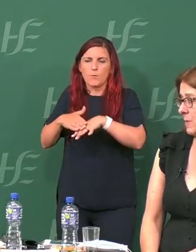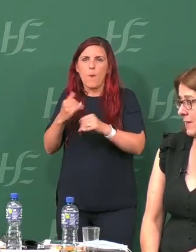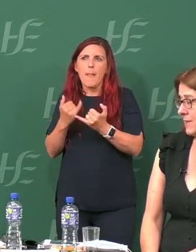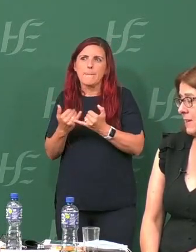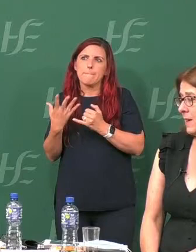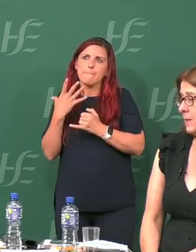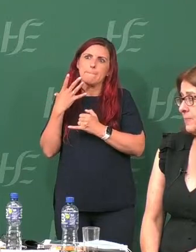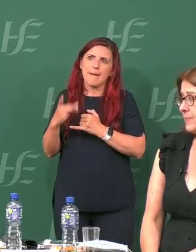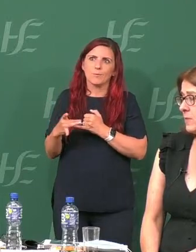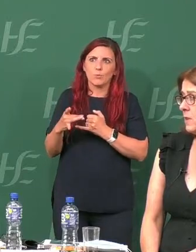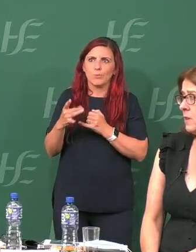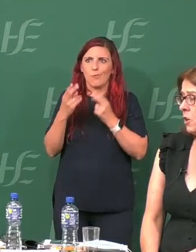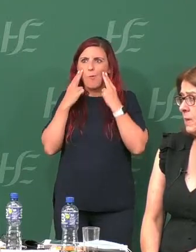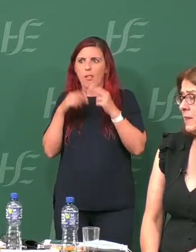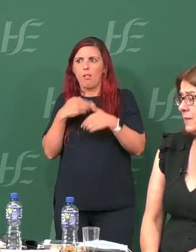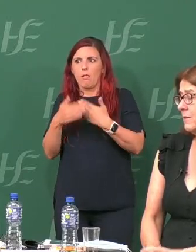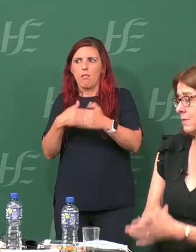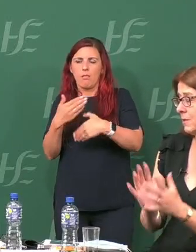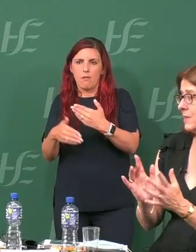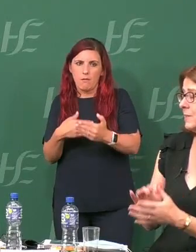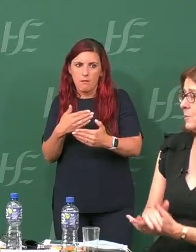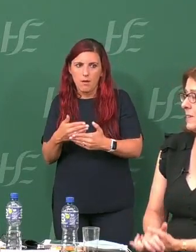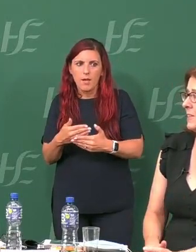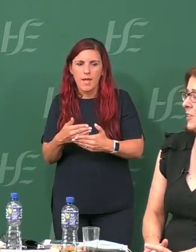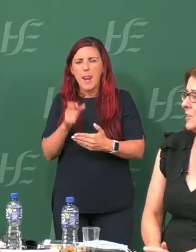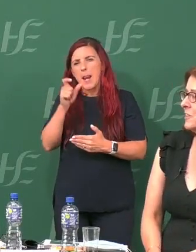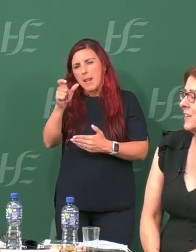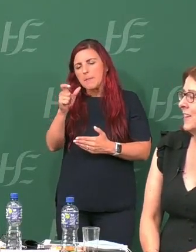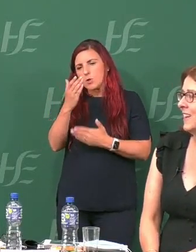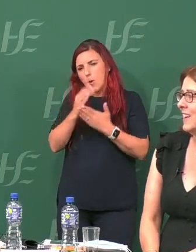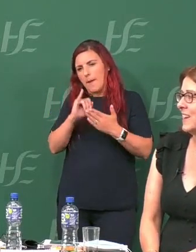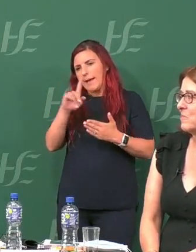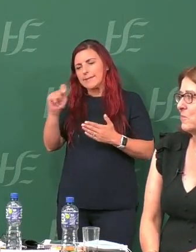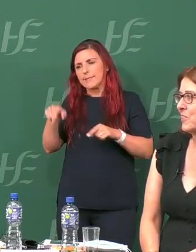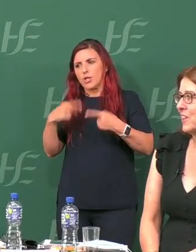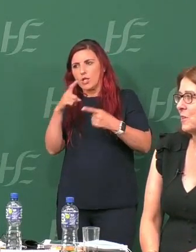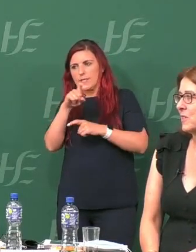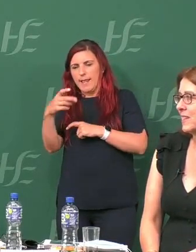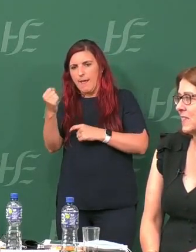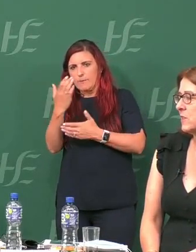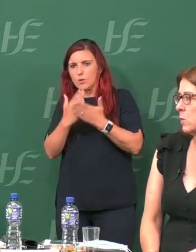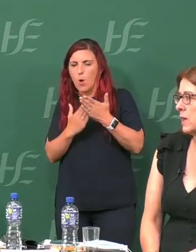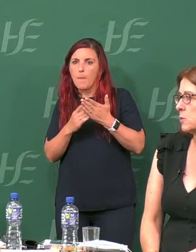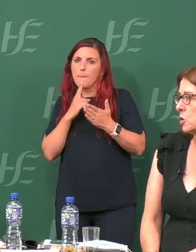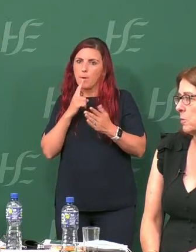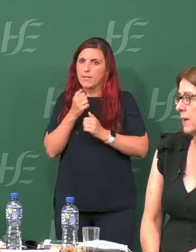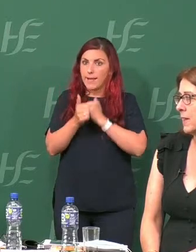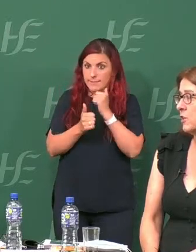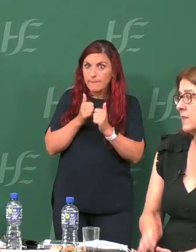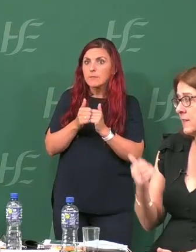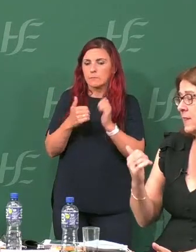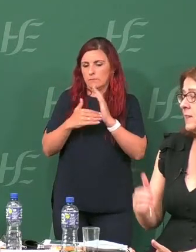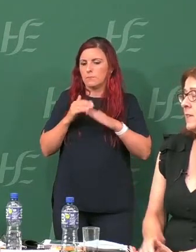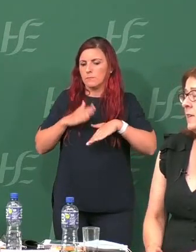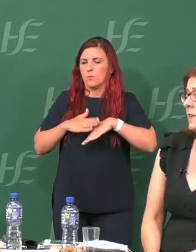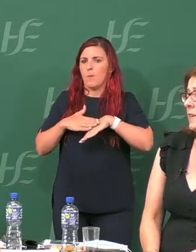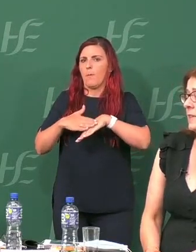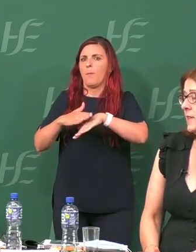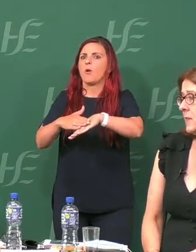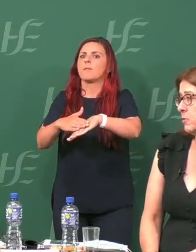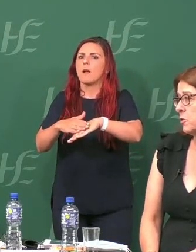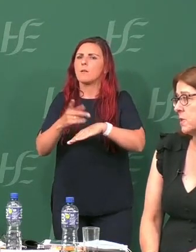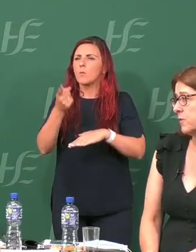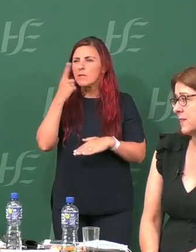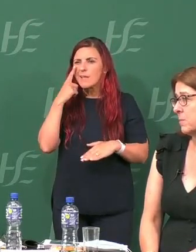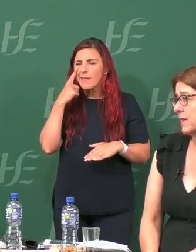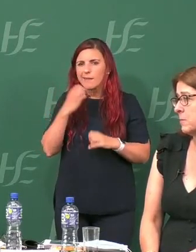usual space, albeit there are still some IT challenges. But so activity-wise, we're coming back, and you can see that in the